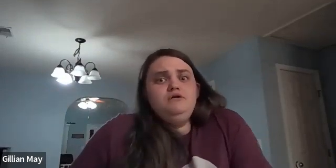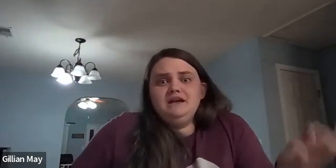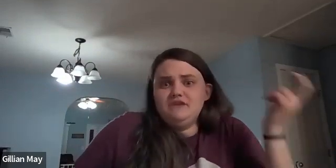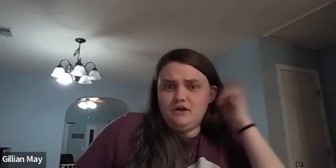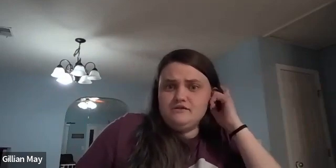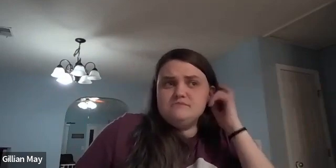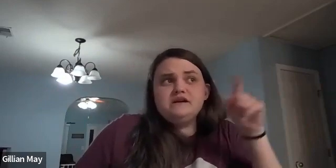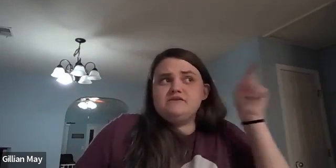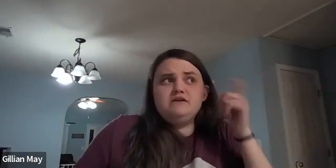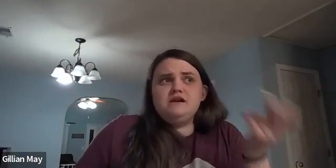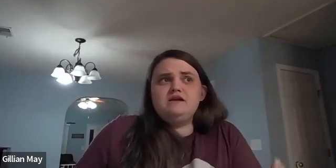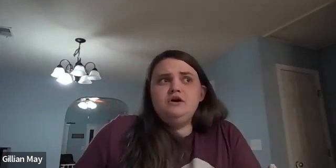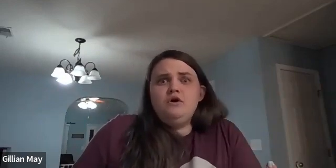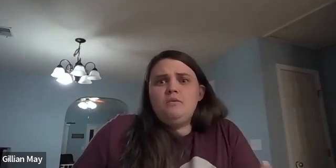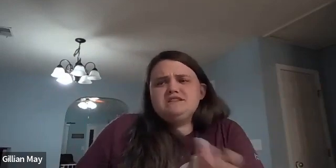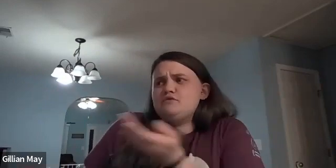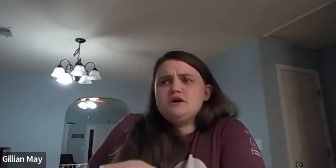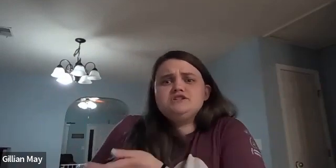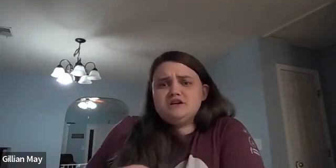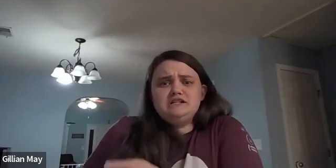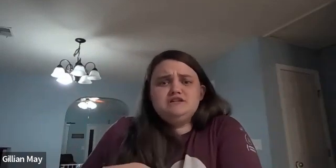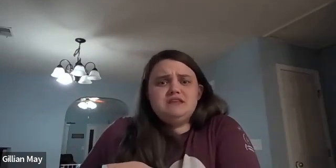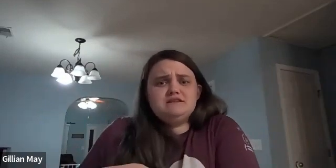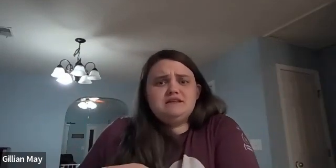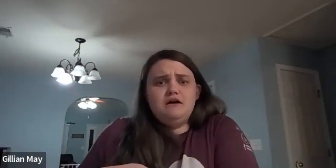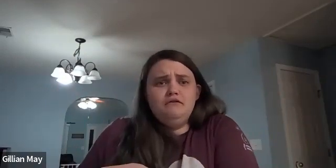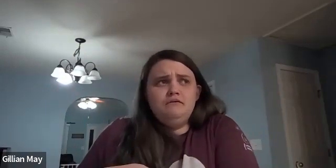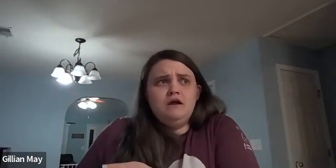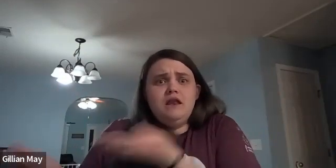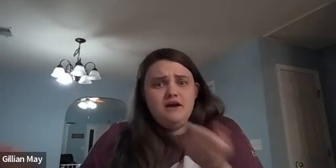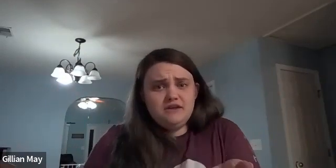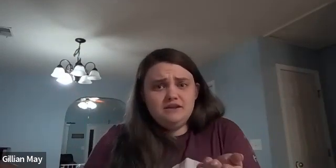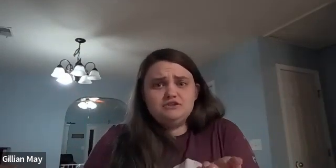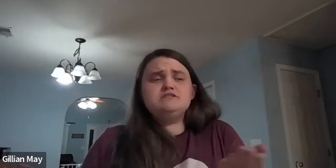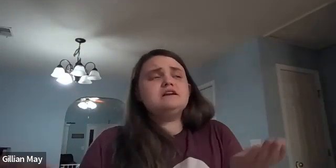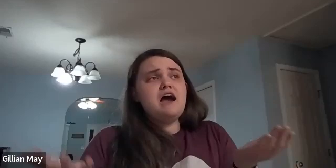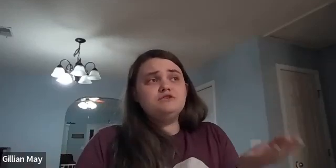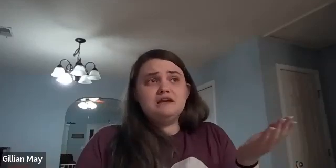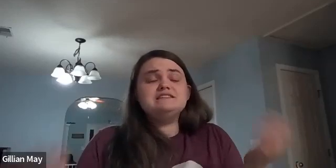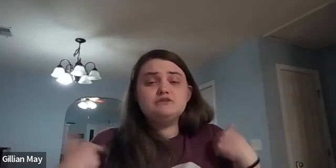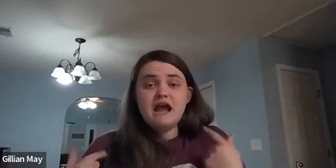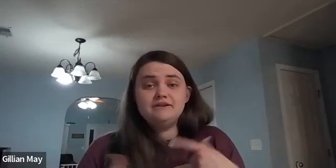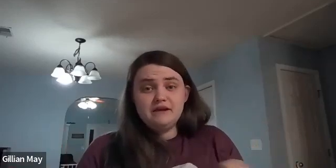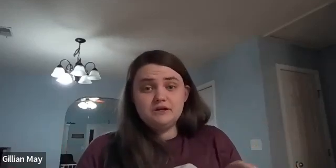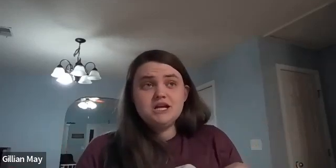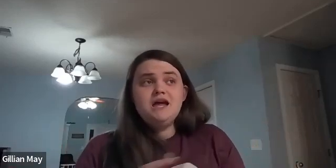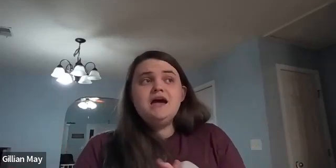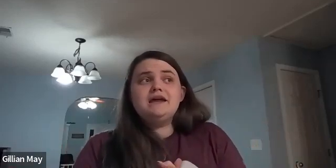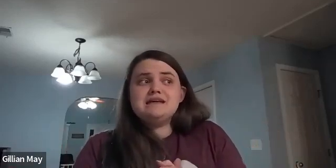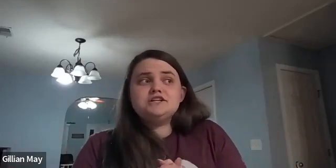and get the cochlear implant or the hearing aid, what's the worst you're going to do with ASL? Nothing. You're still going to have, your kid's still going to have a language. And it's actually